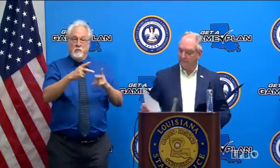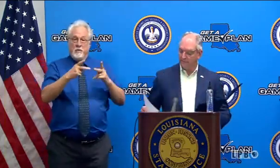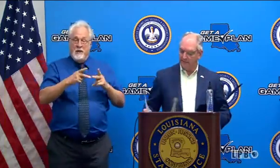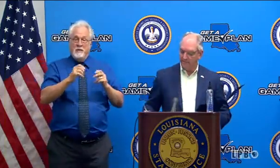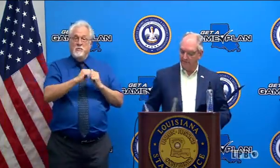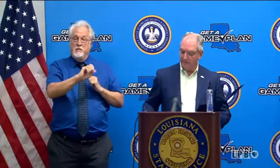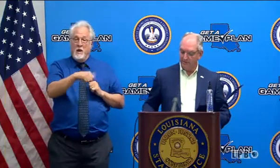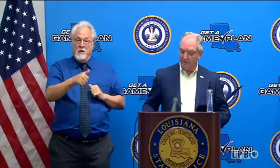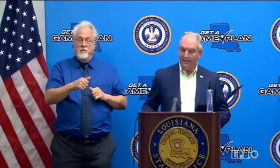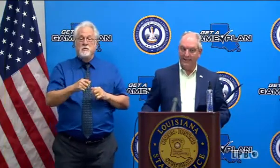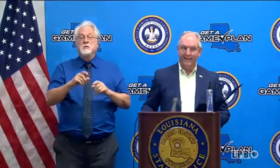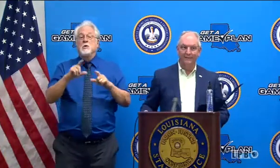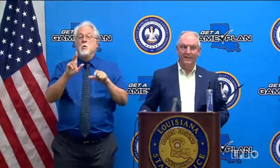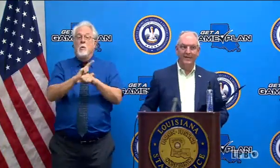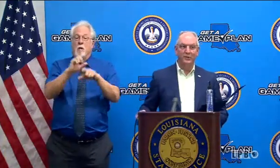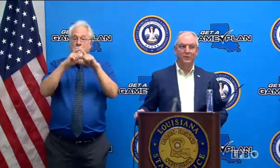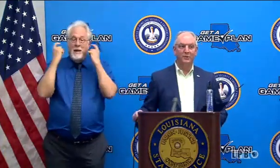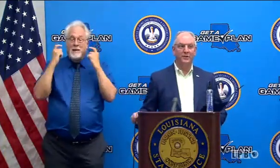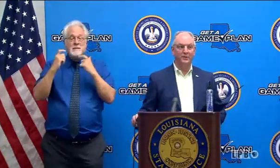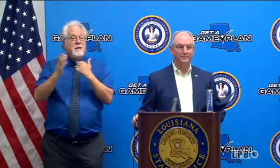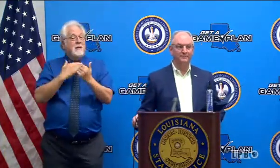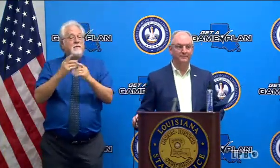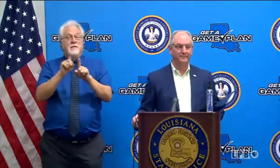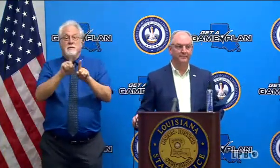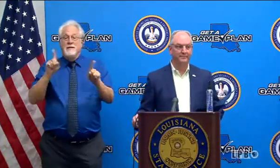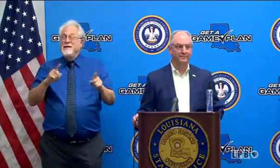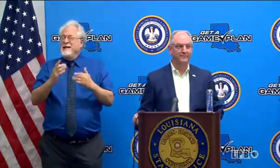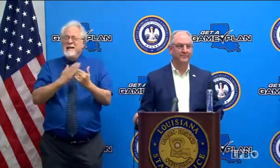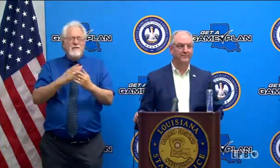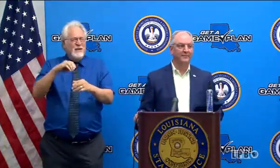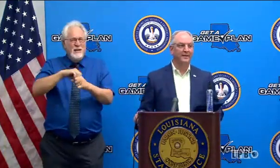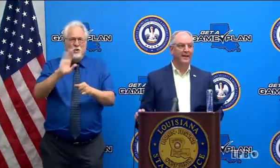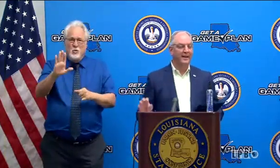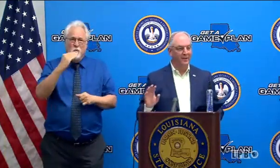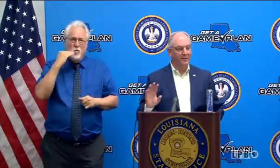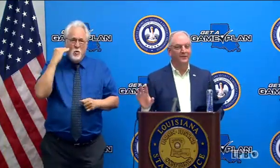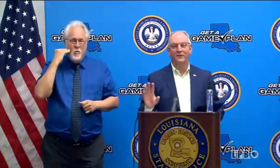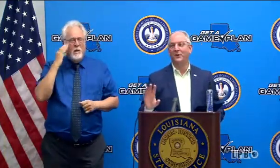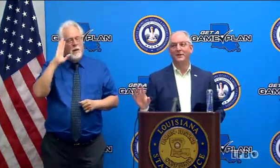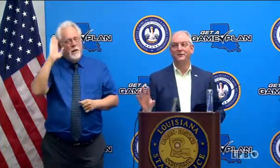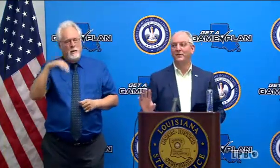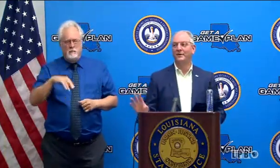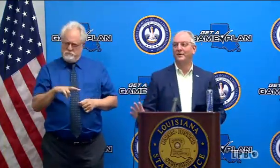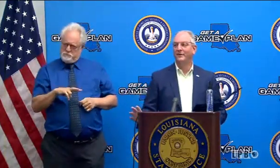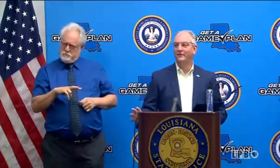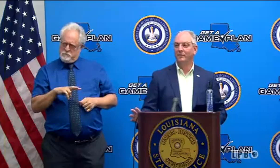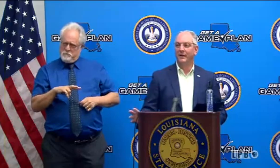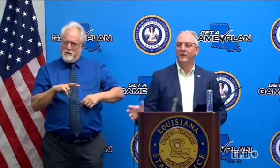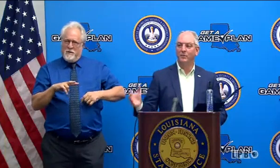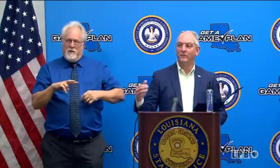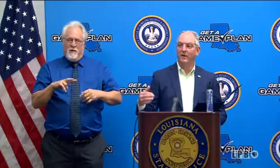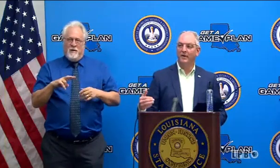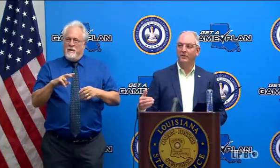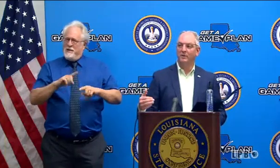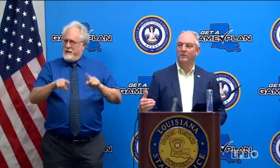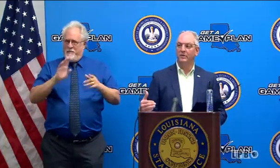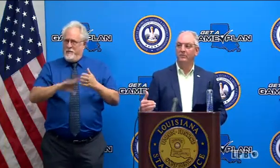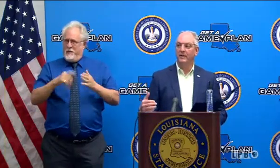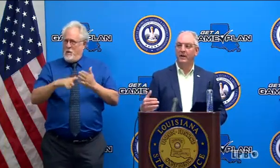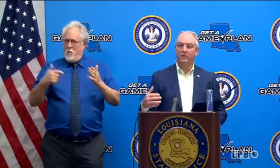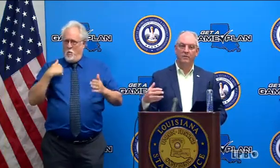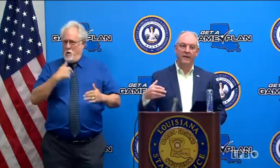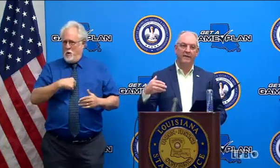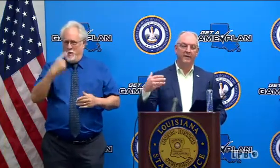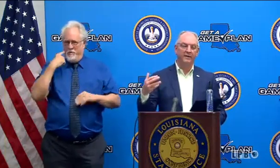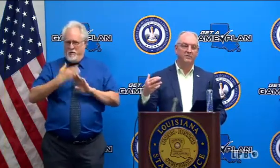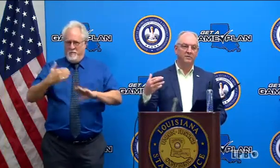mask, keep distance, even in your own home. And I know that's very different from anything we've experienced up